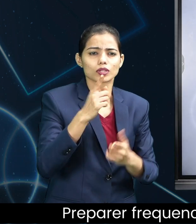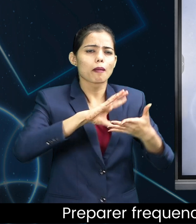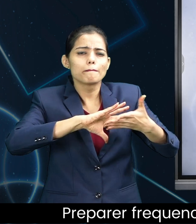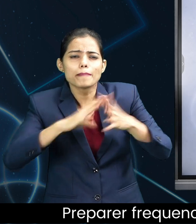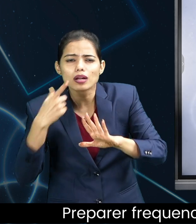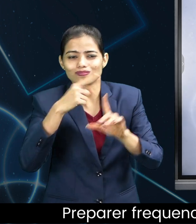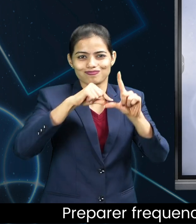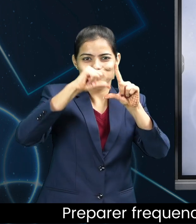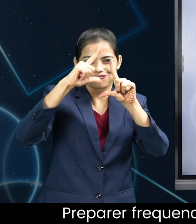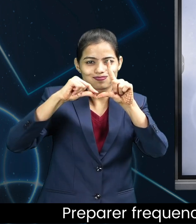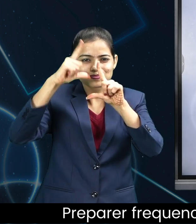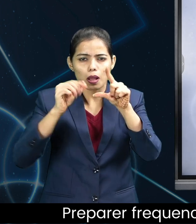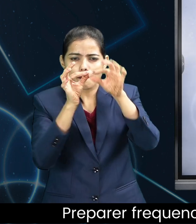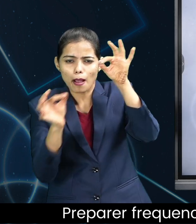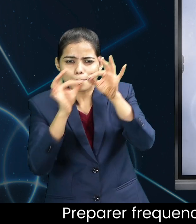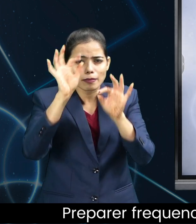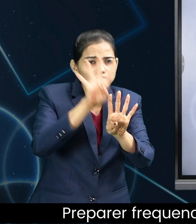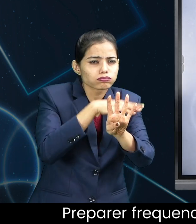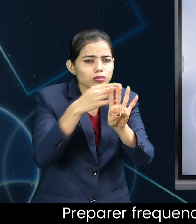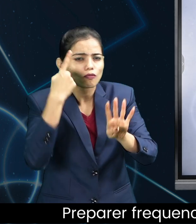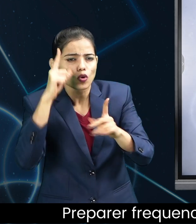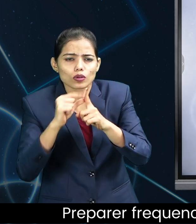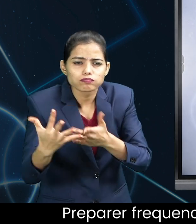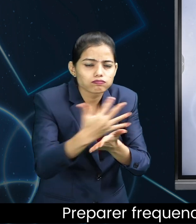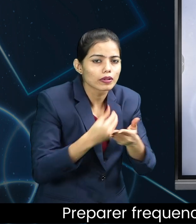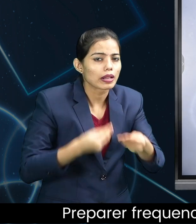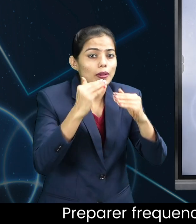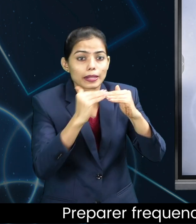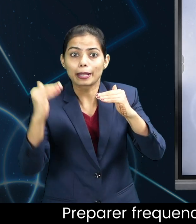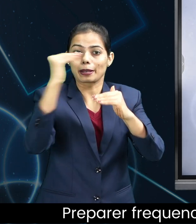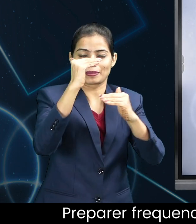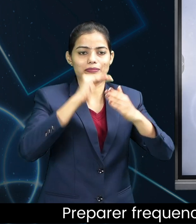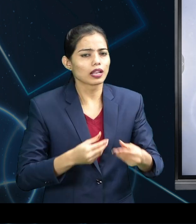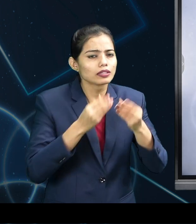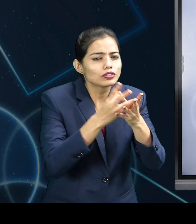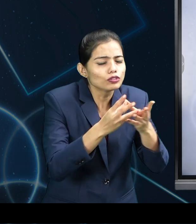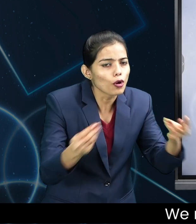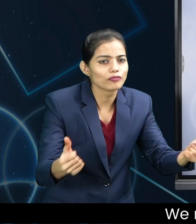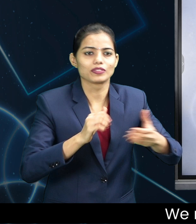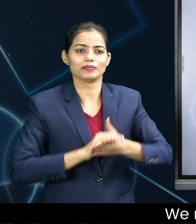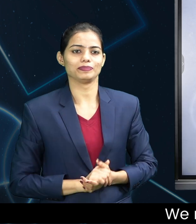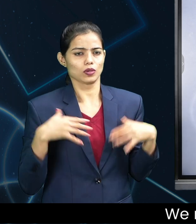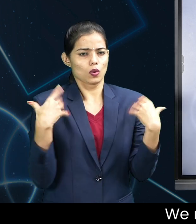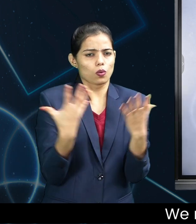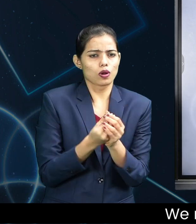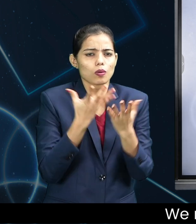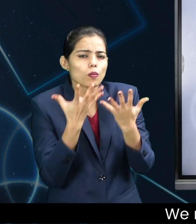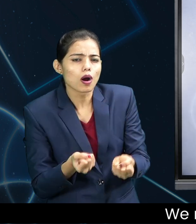Prepare a frequency distribution table for the data given above. Solution. We need to prepare